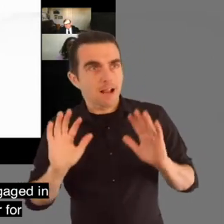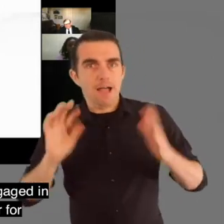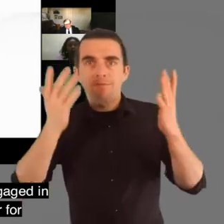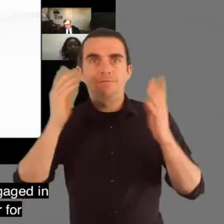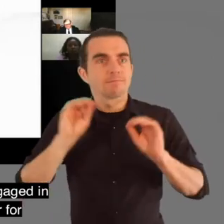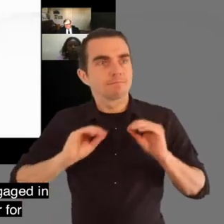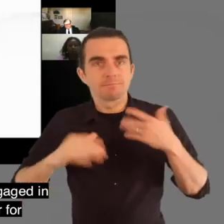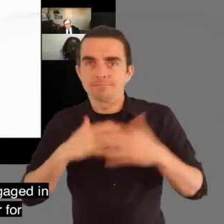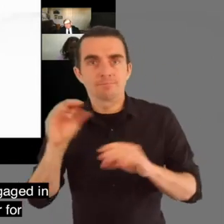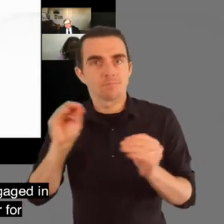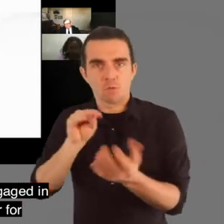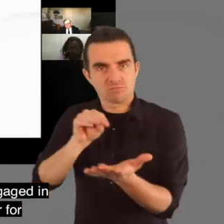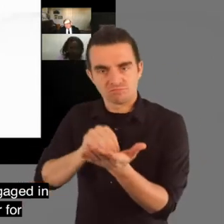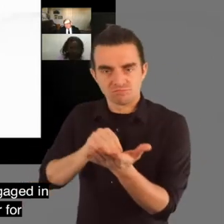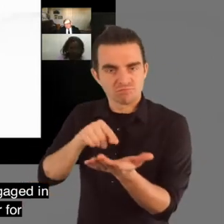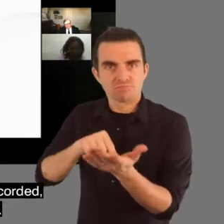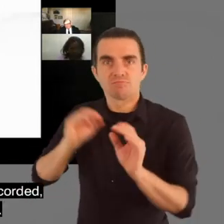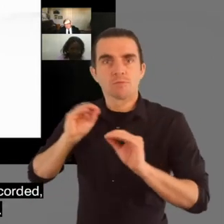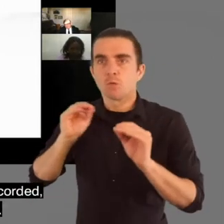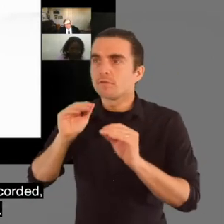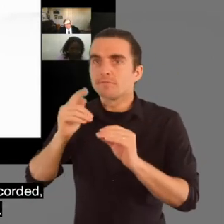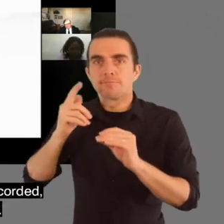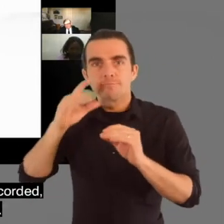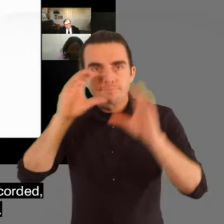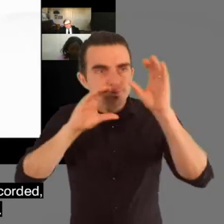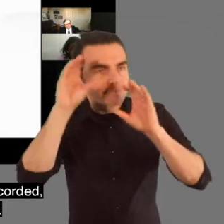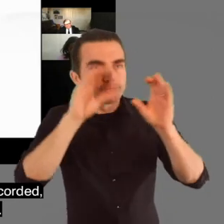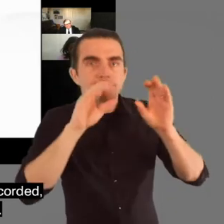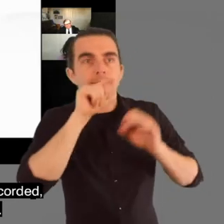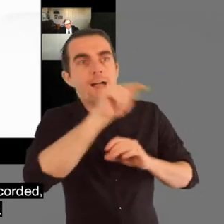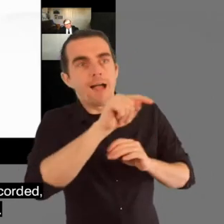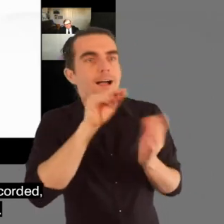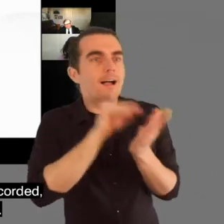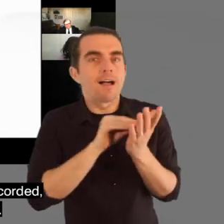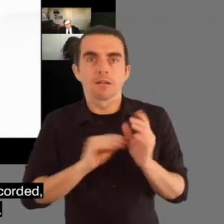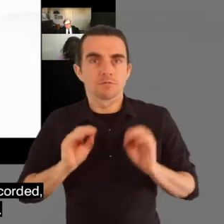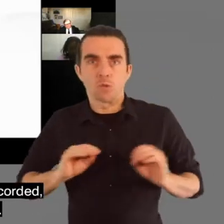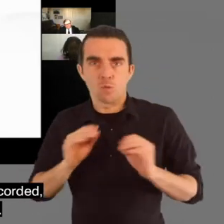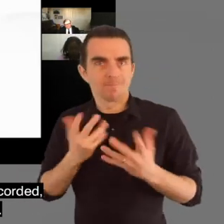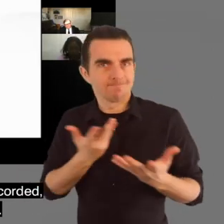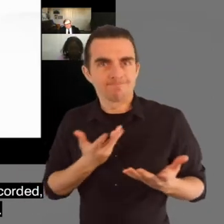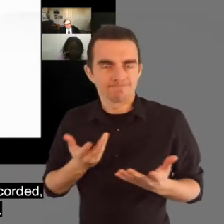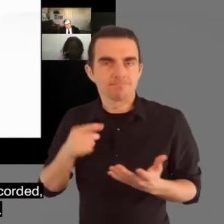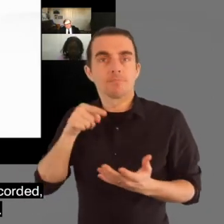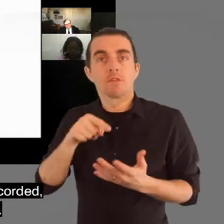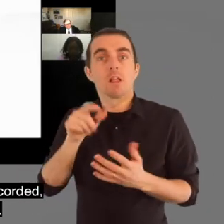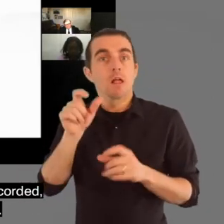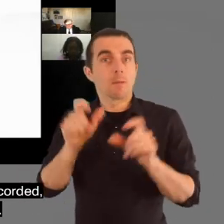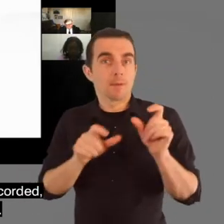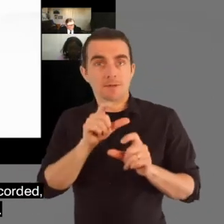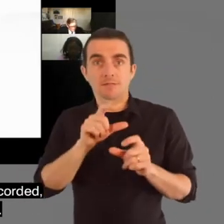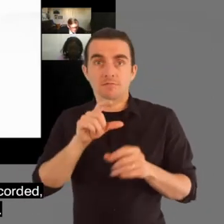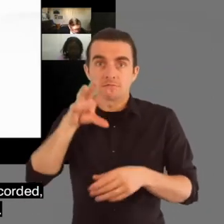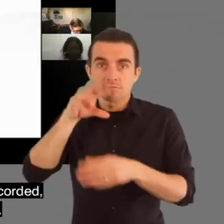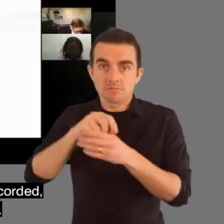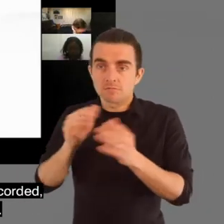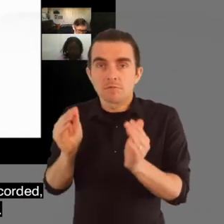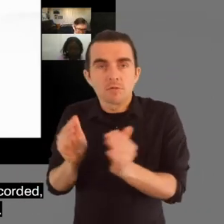kind of informal sector for livelihoods. But these are not recorded. There's no data around it.